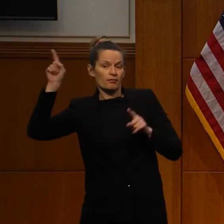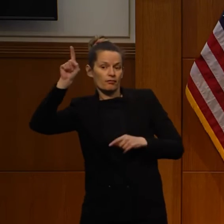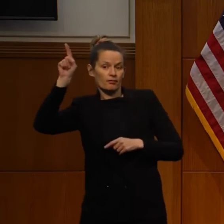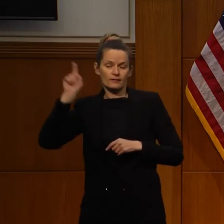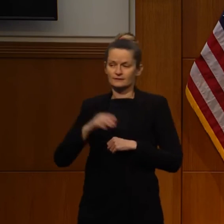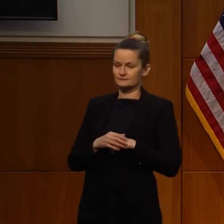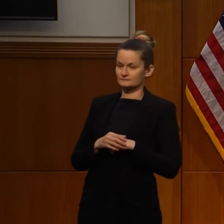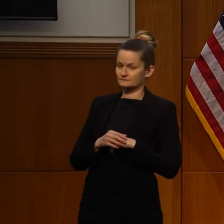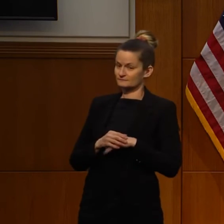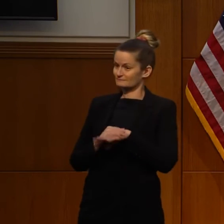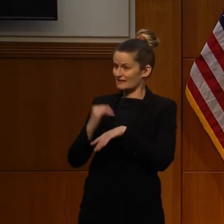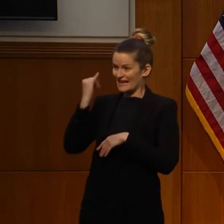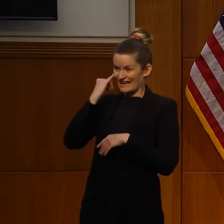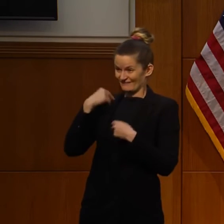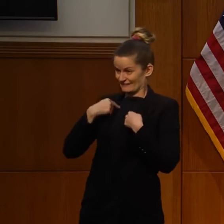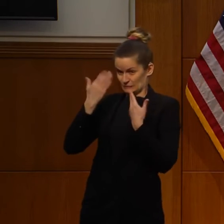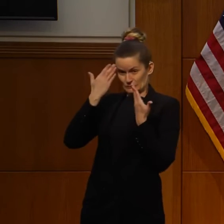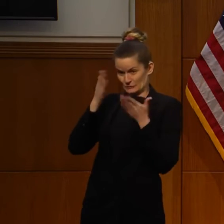that I don't know about.